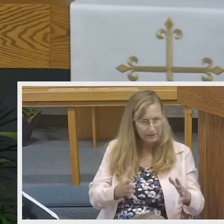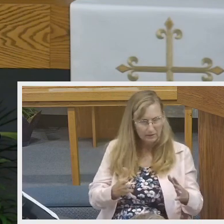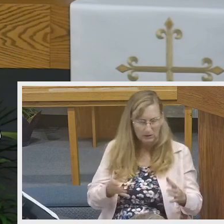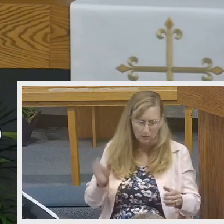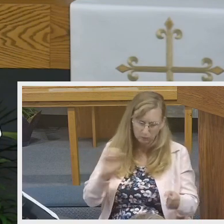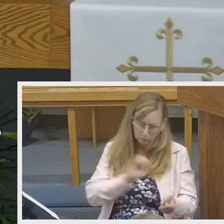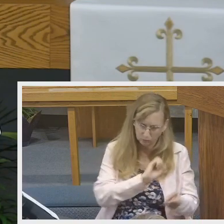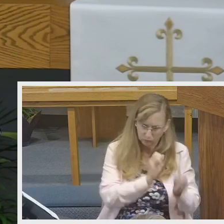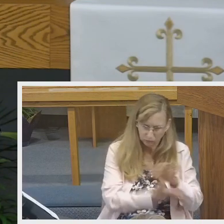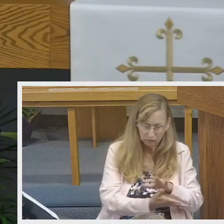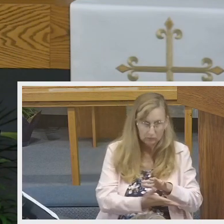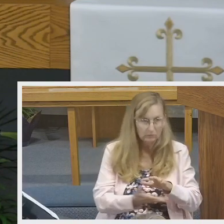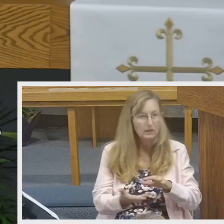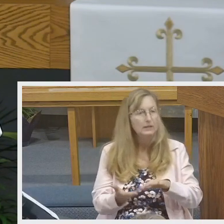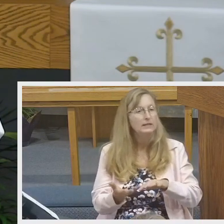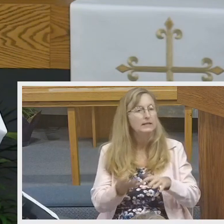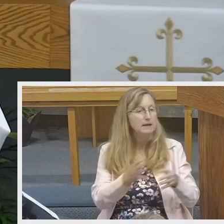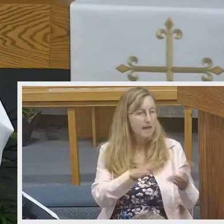destroyed is death."